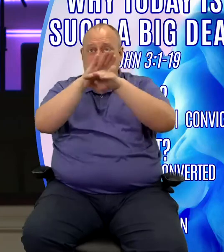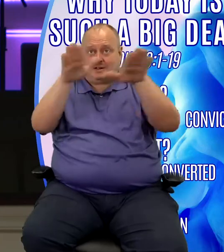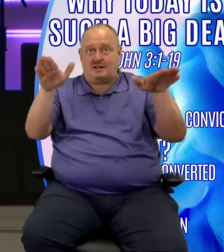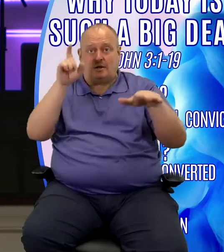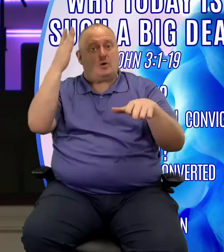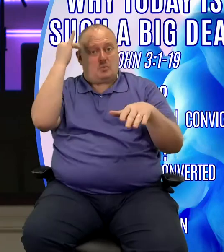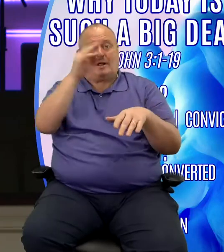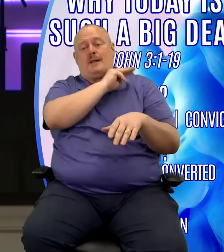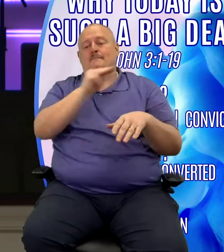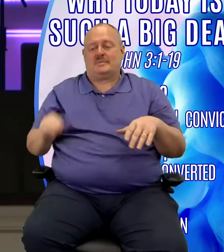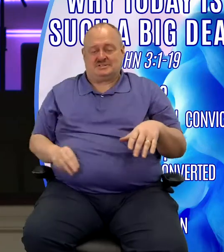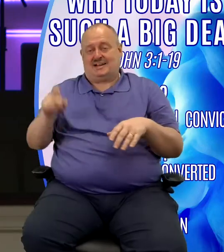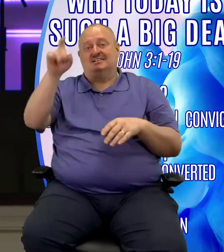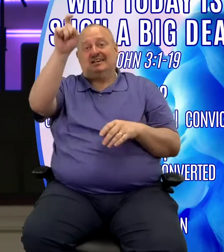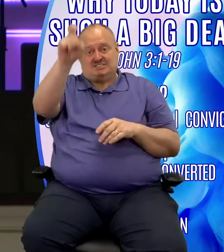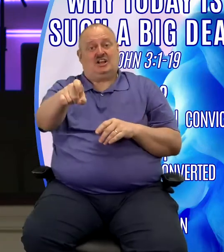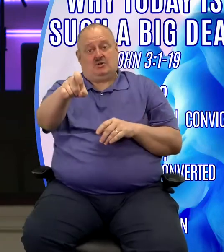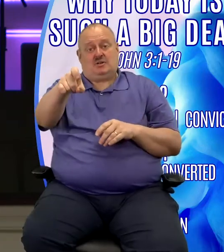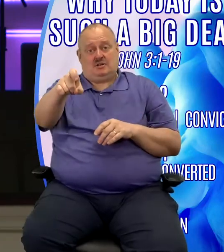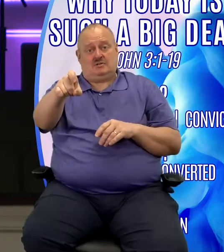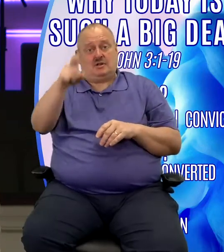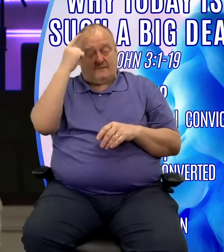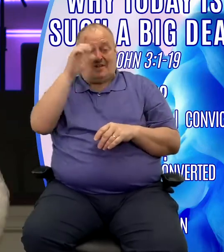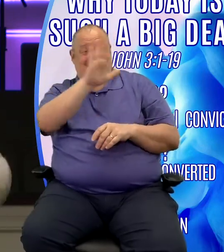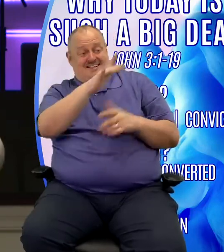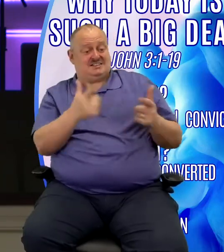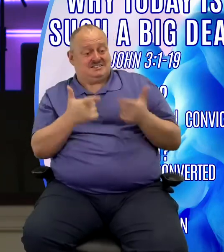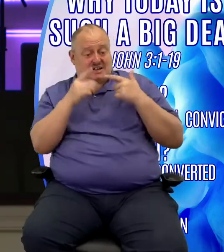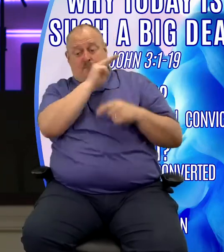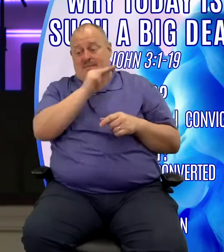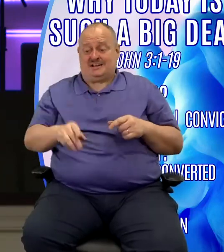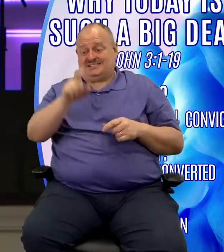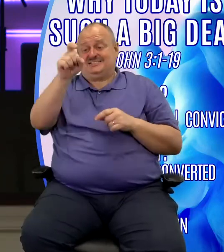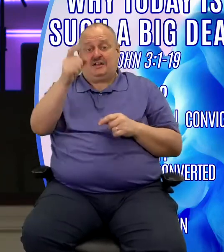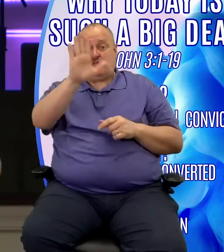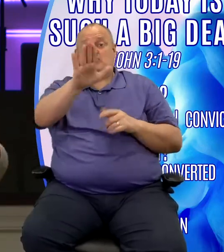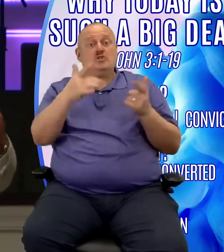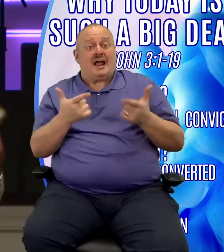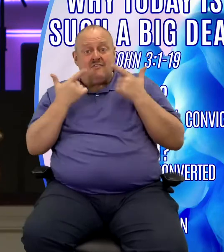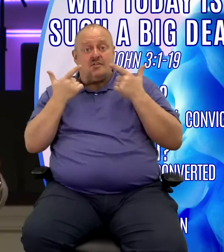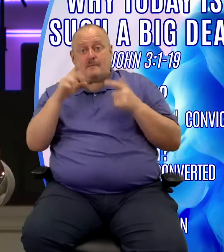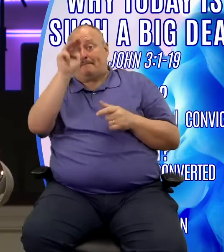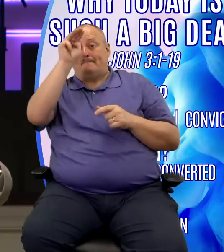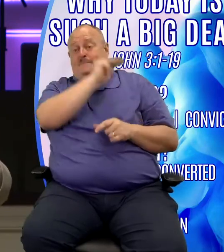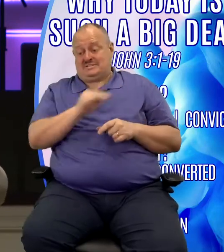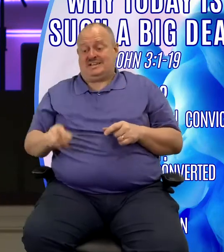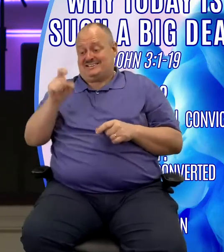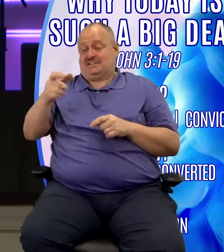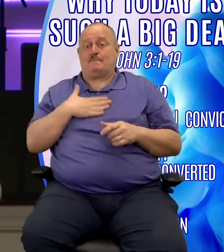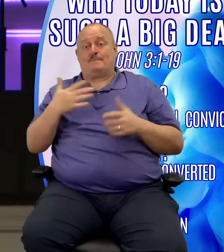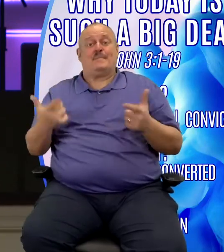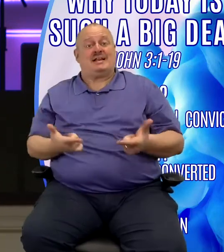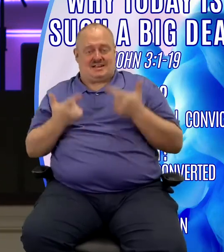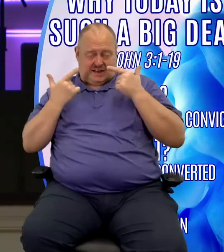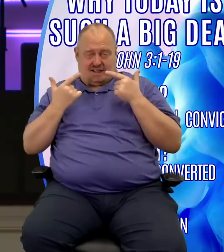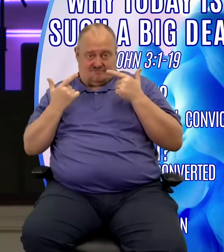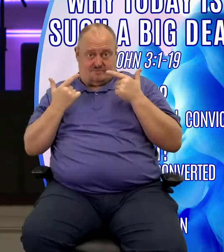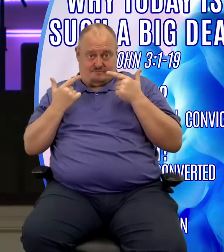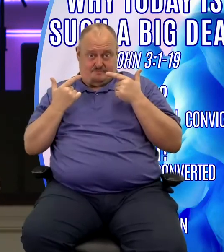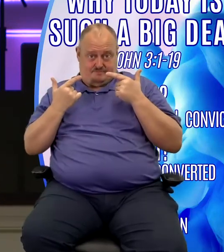Messiah was necessary for his life, a Messiah is necessary for your life, and a Messiah is necessary for my